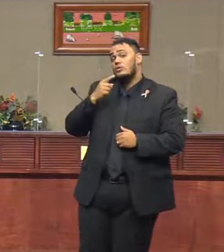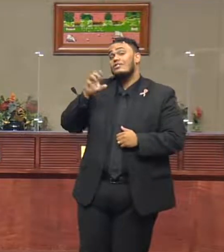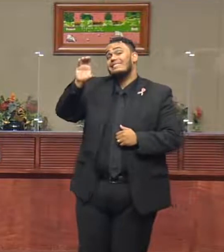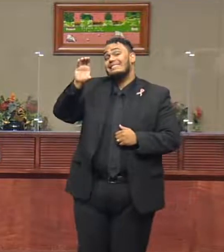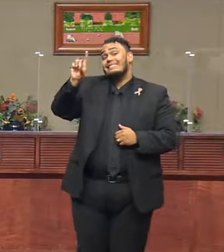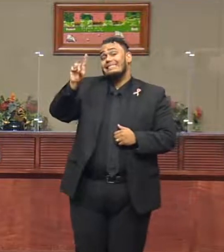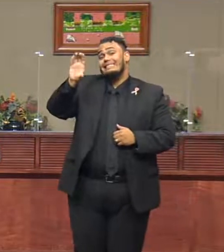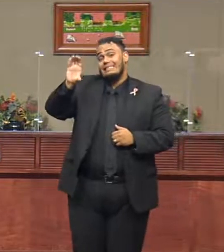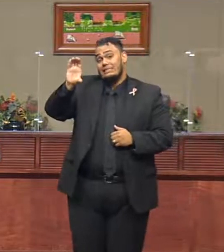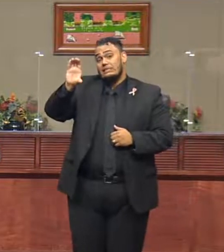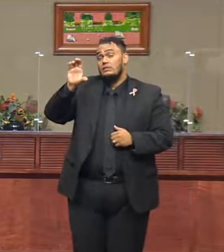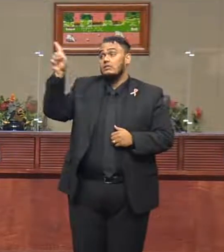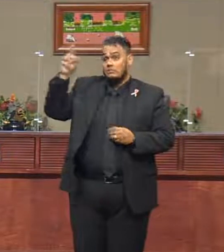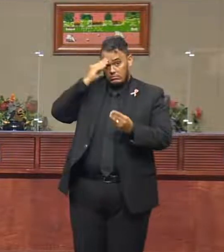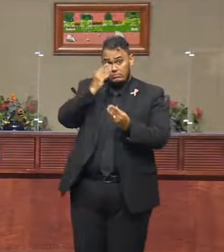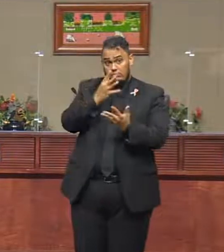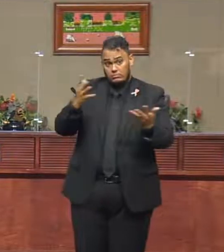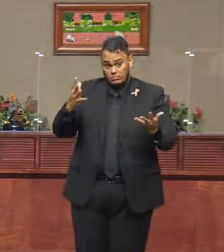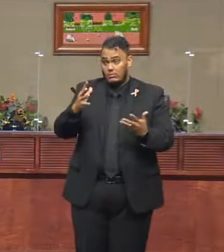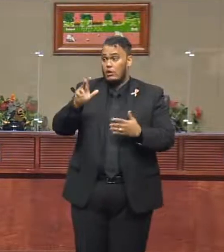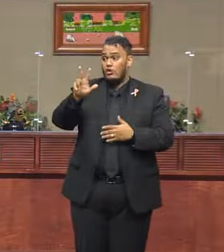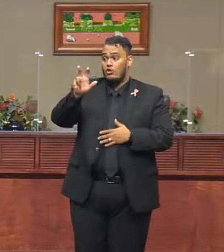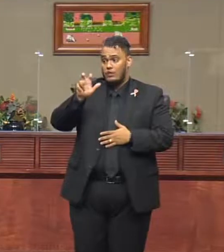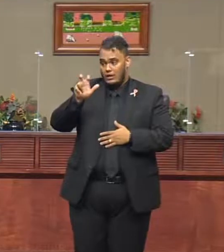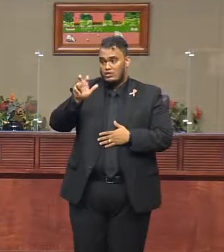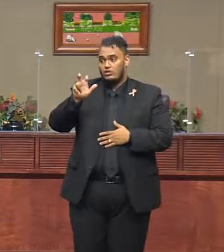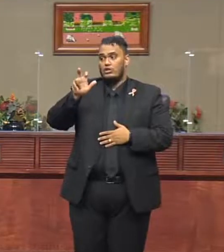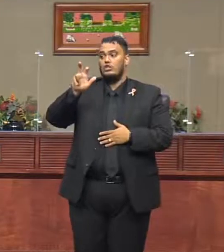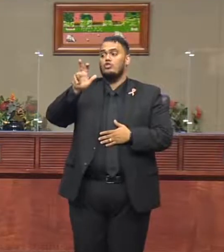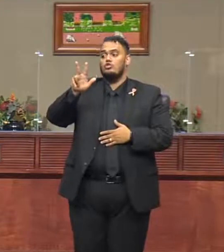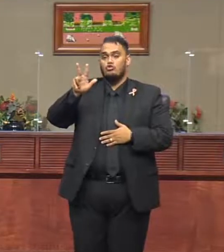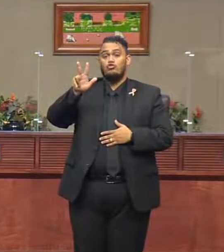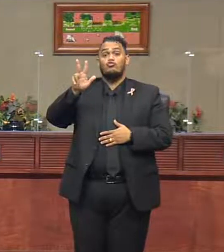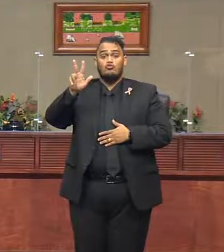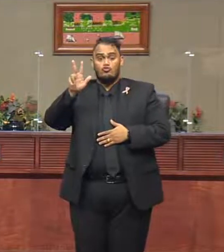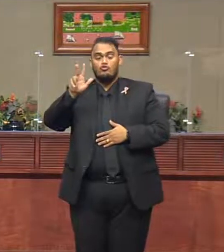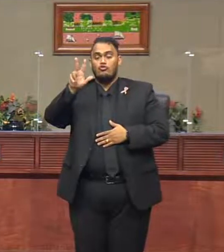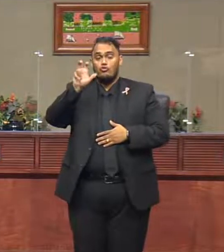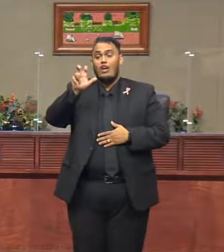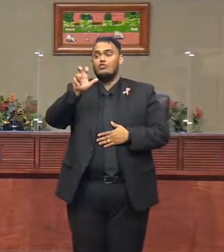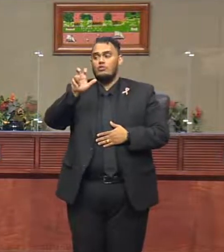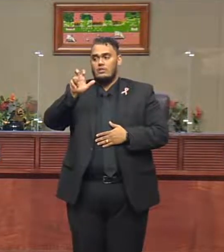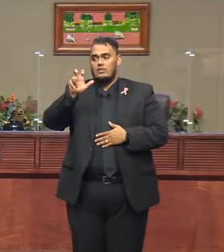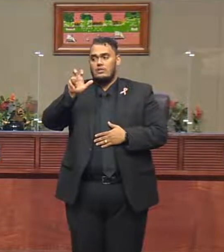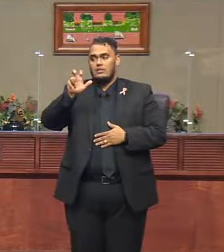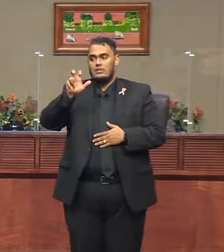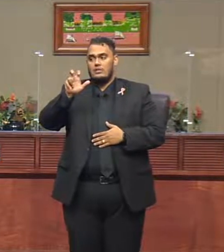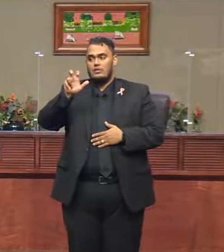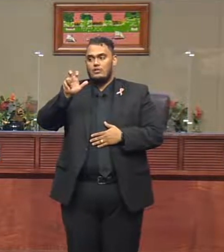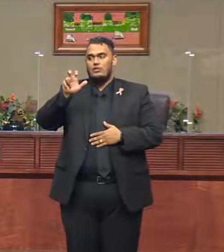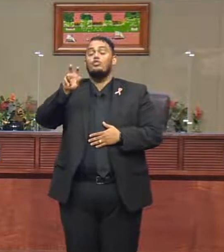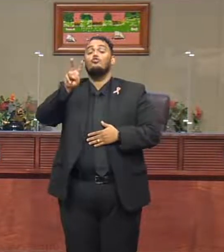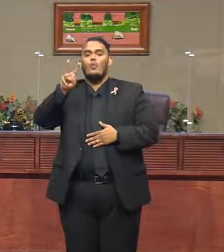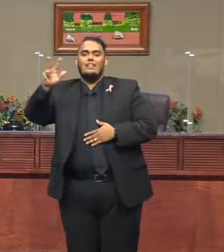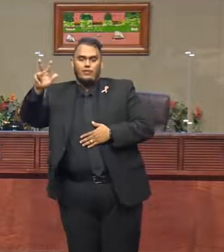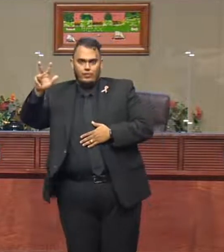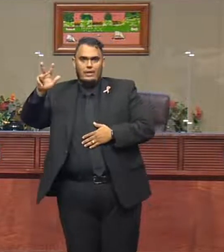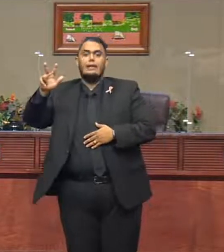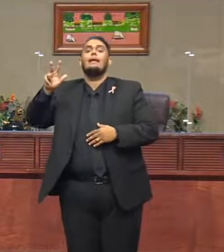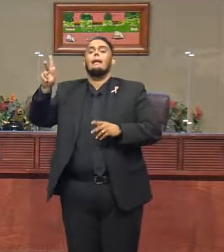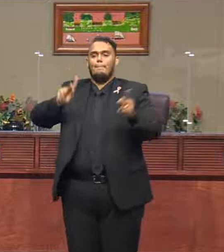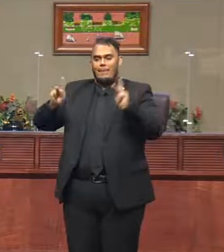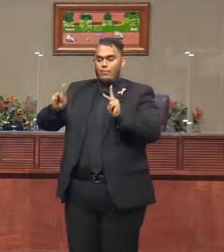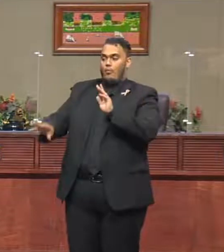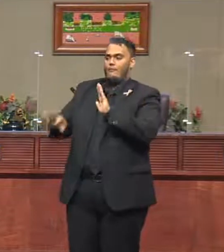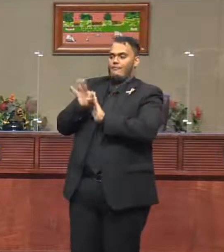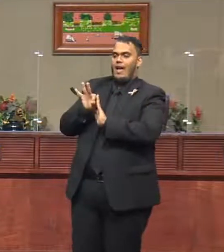of heart inflammation have been verified in people who received the Pfizer or Moderna COVID-19 vaccine. Has our county had any